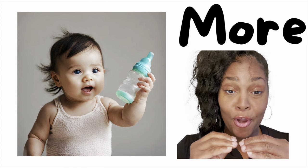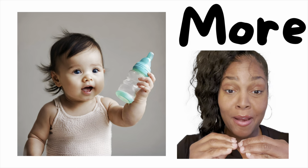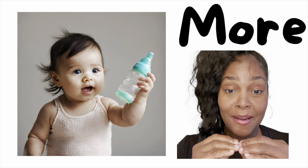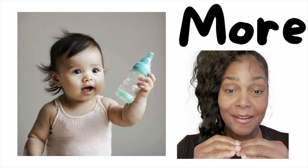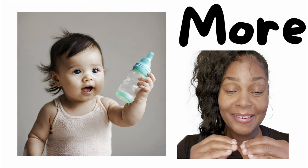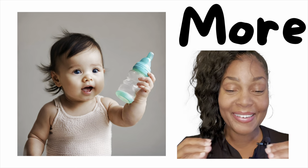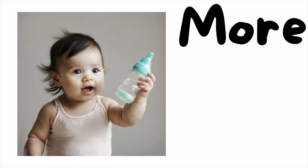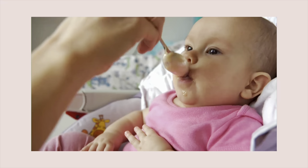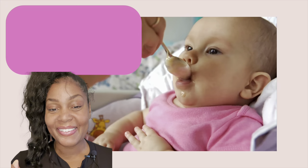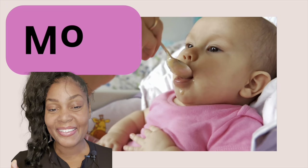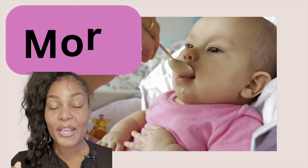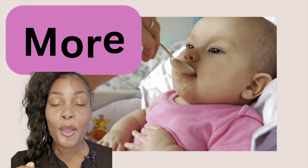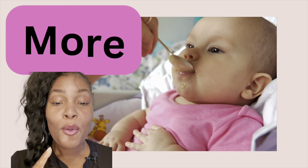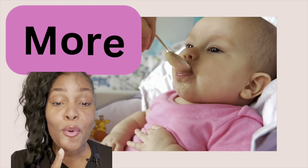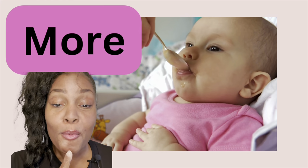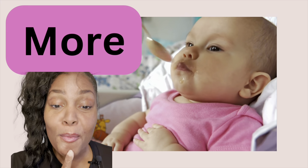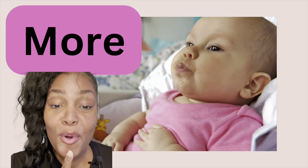more,